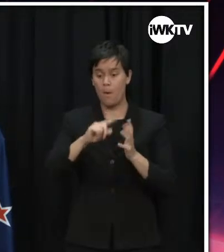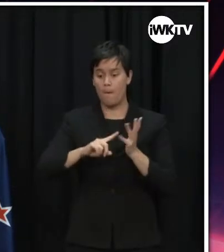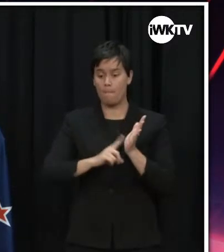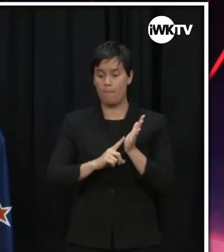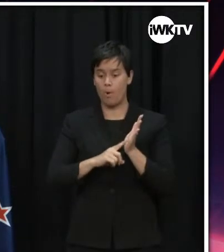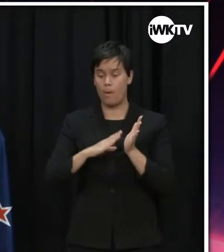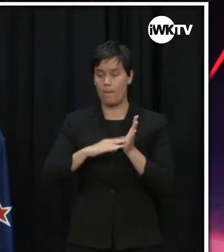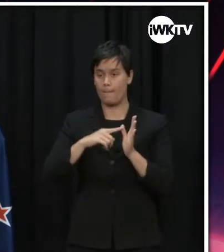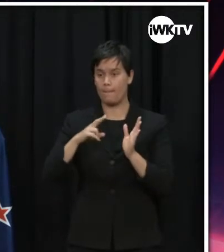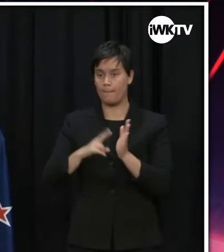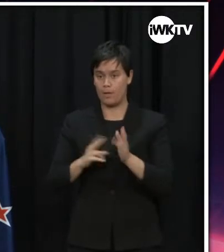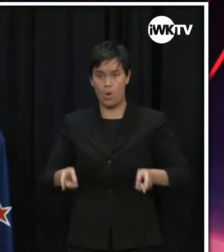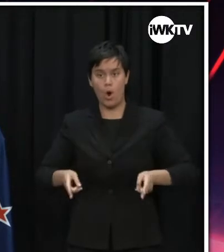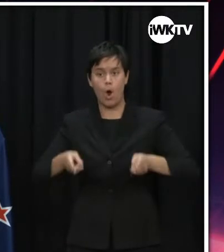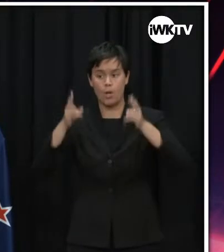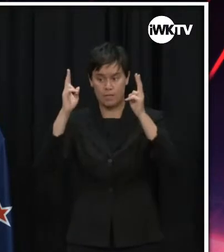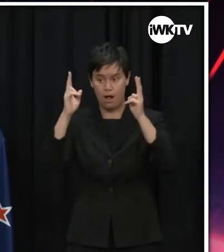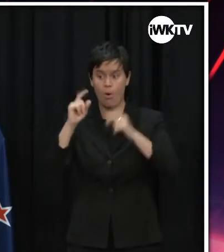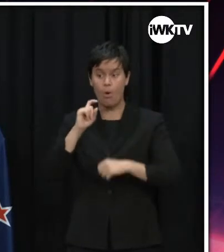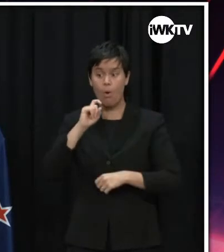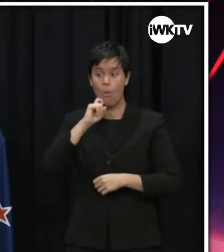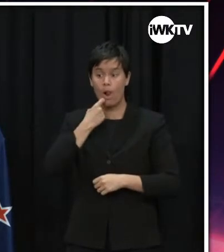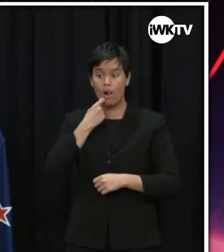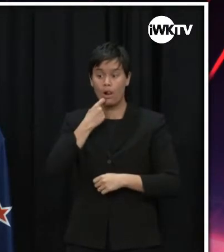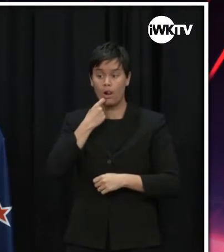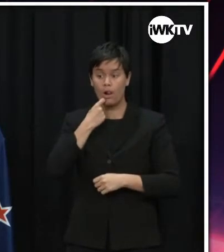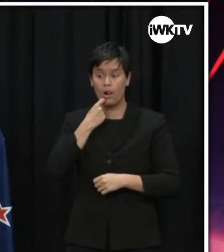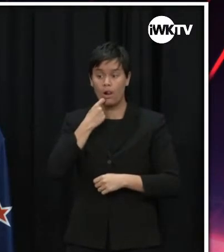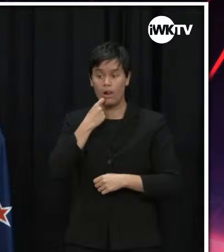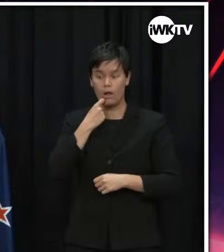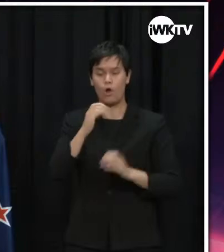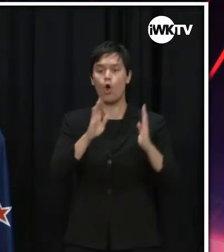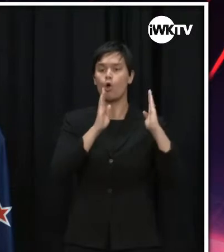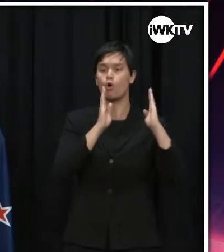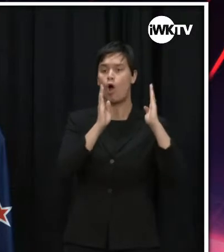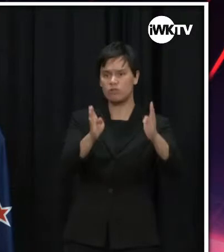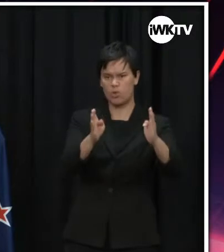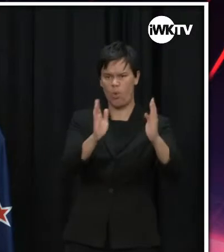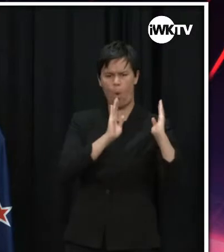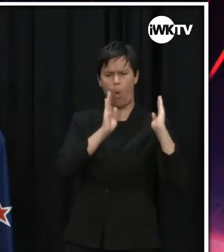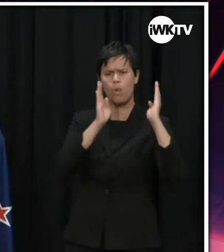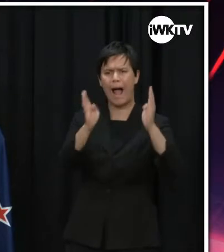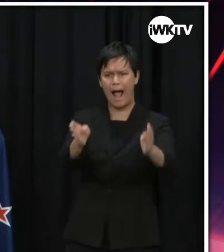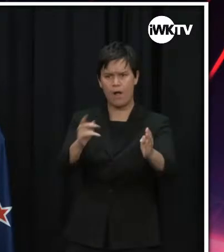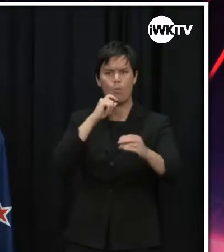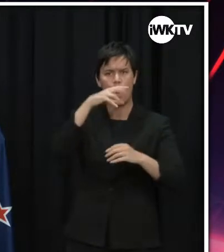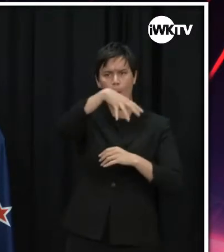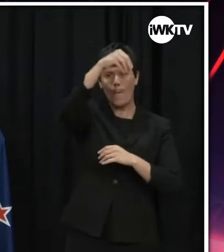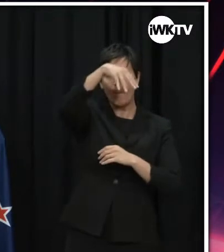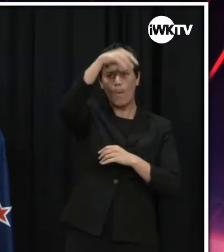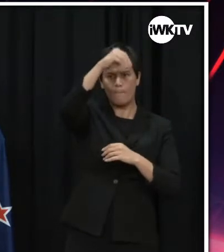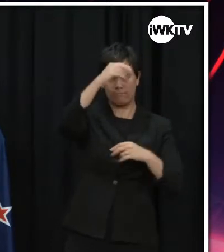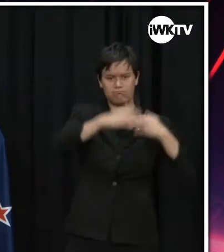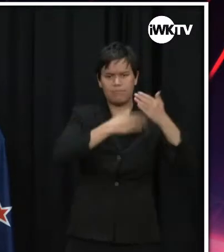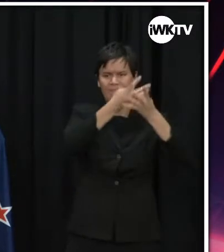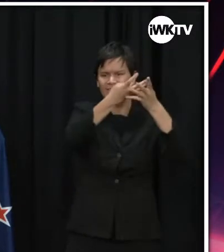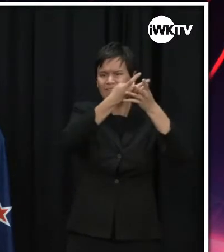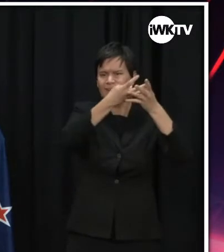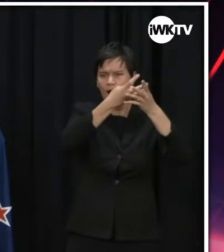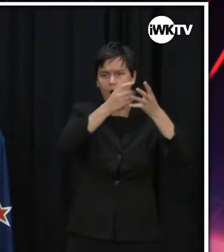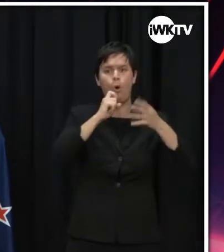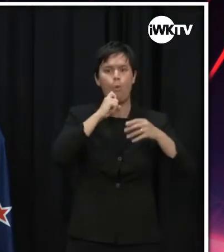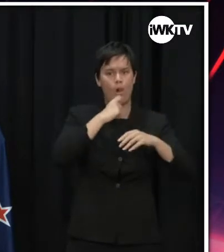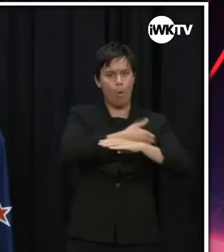hours a day, significantly reducing the risk of airborne transmission, and protocols are being implemented to control